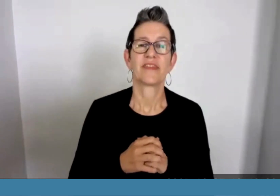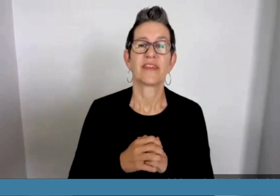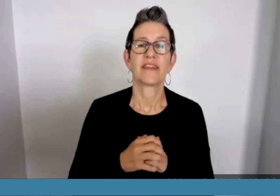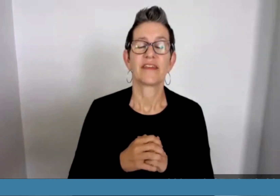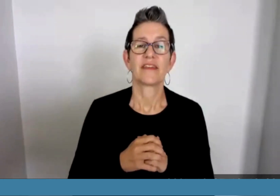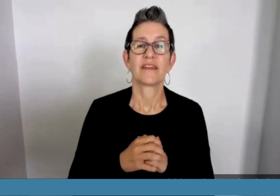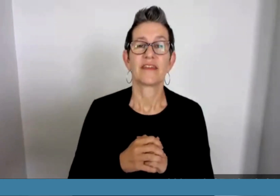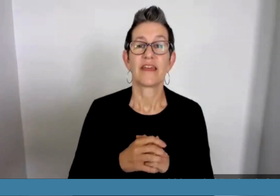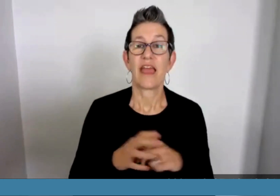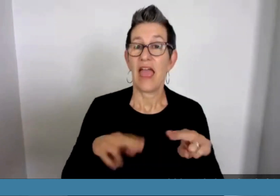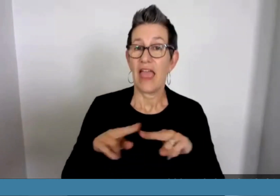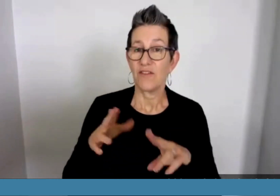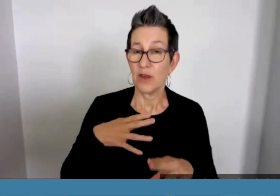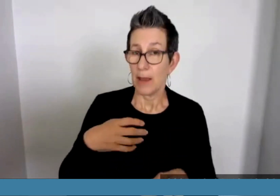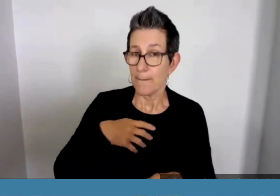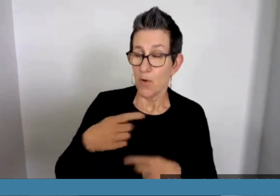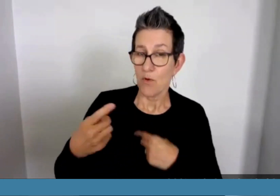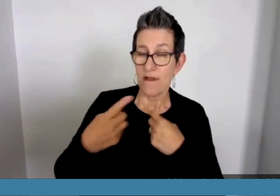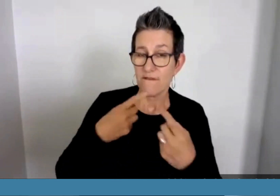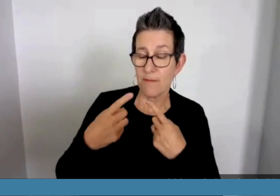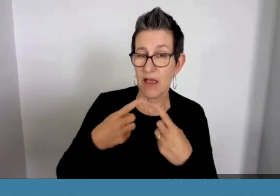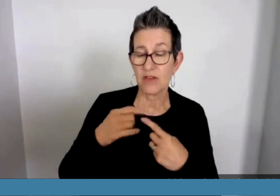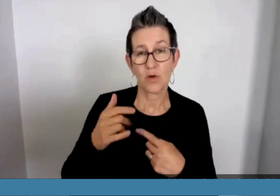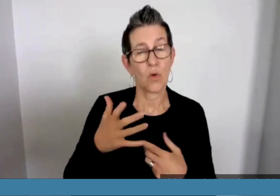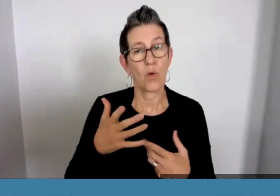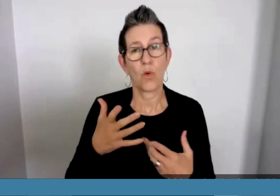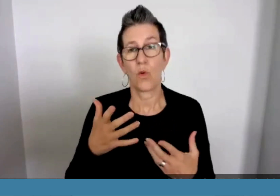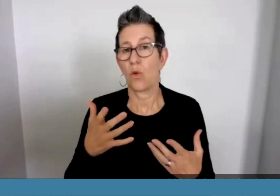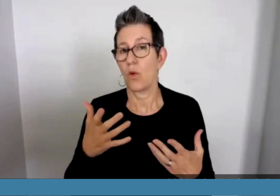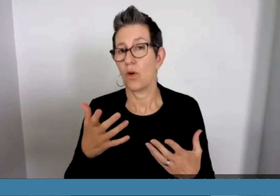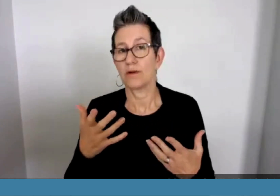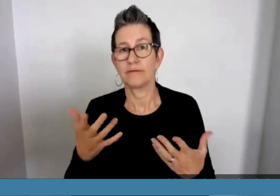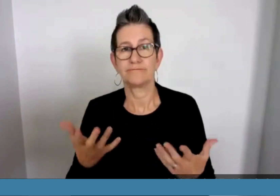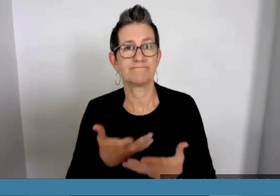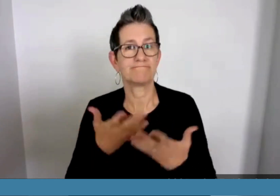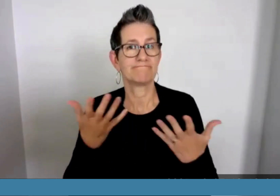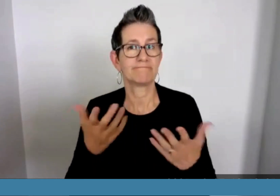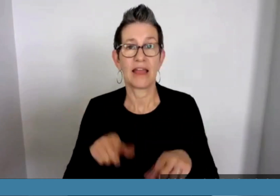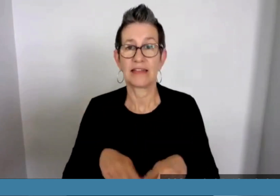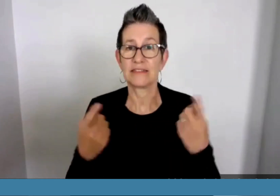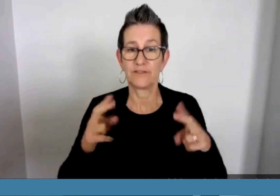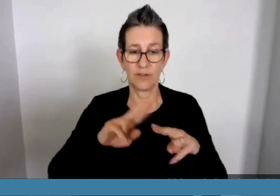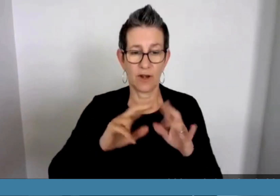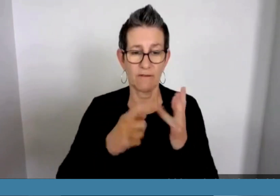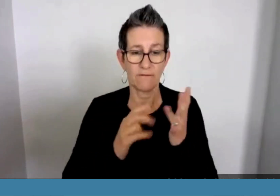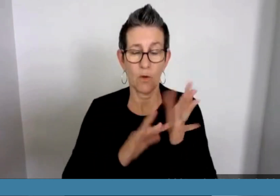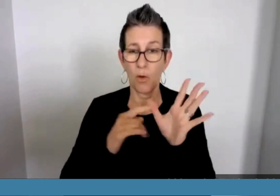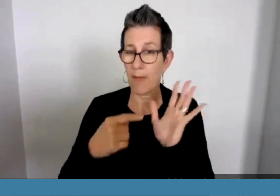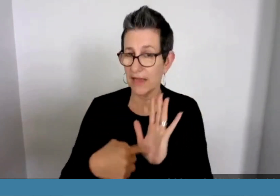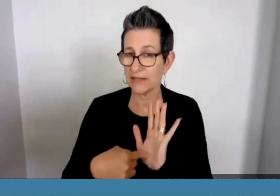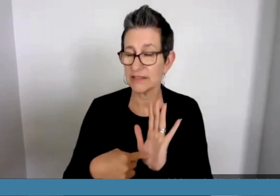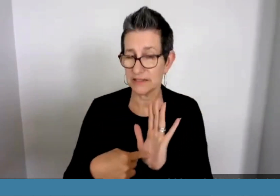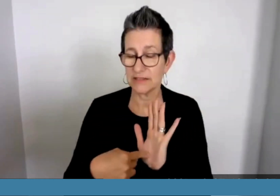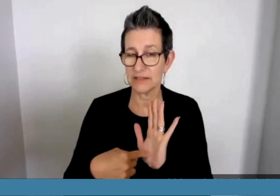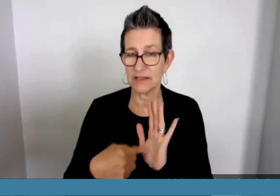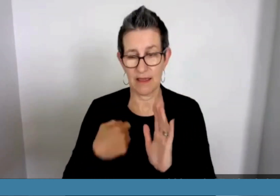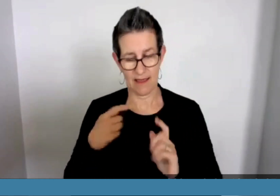If you need additional information or you need materials in a different format, our team is here to